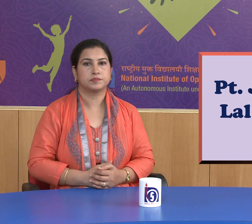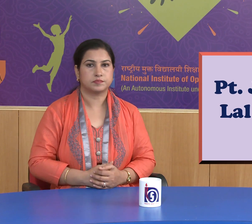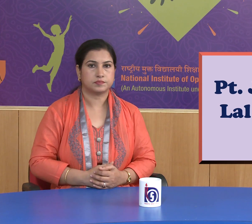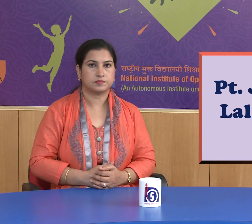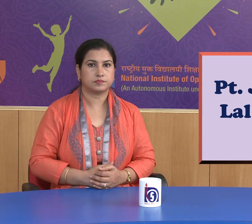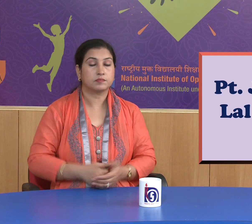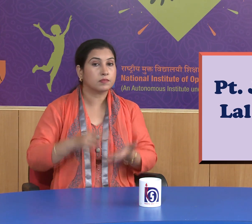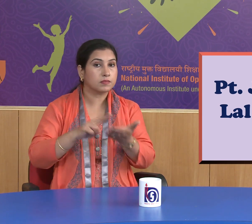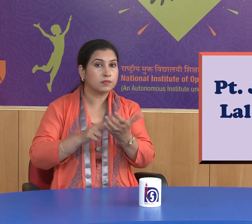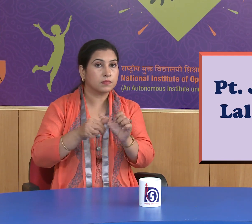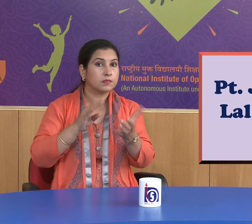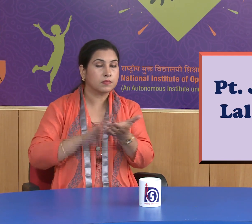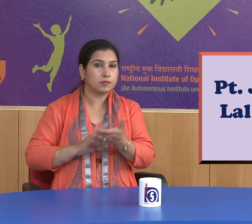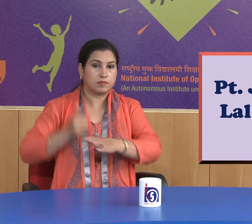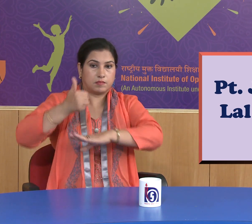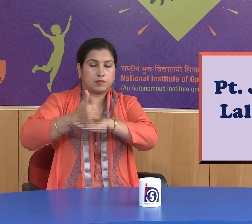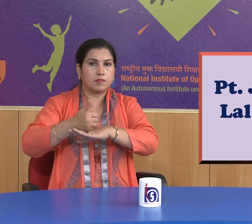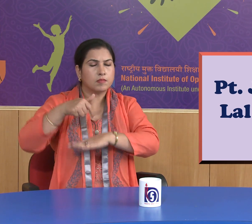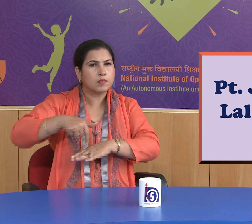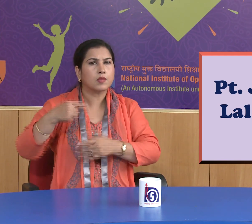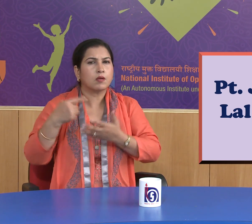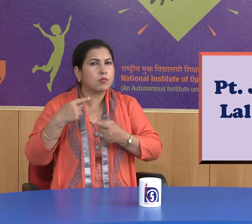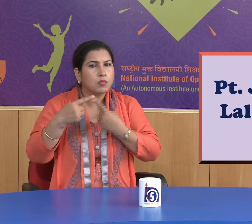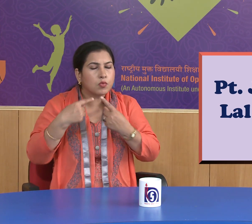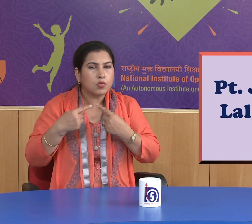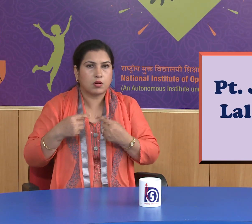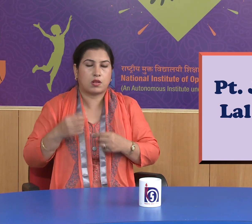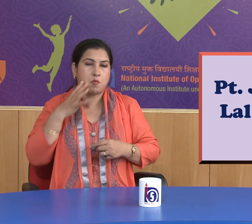in establishing the non-aligned movement.